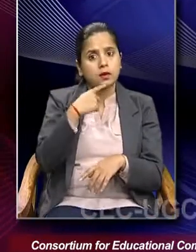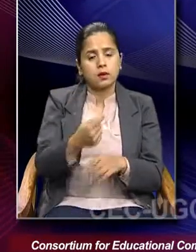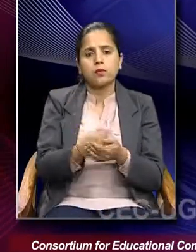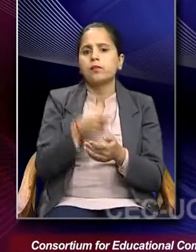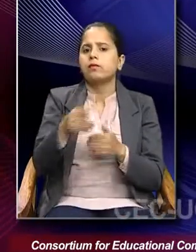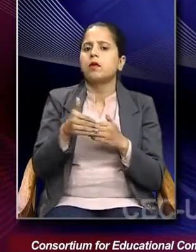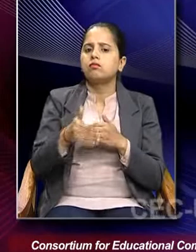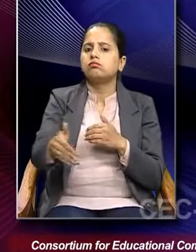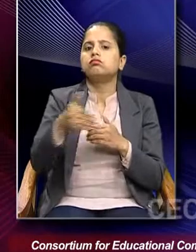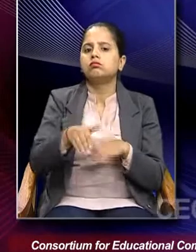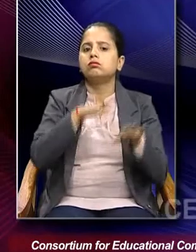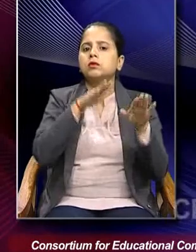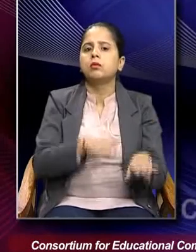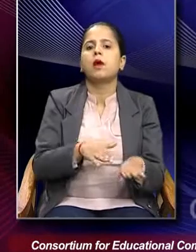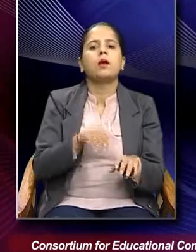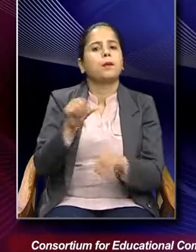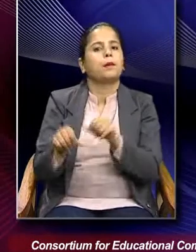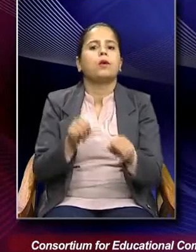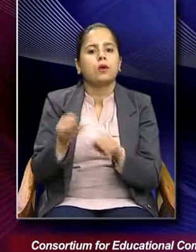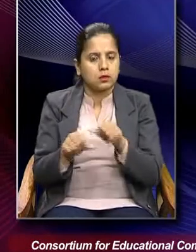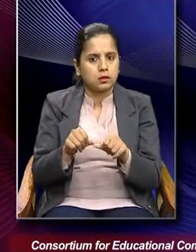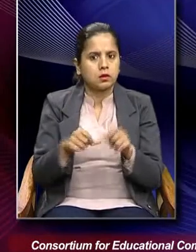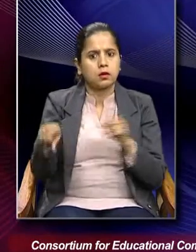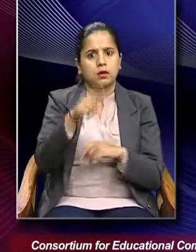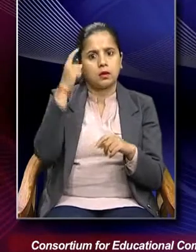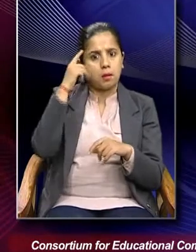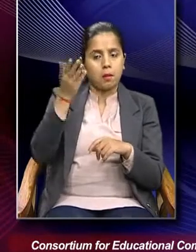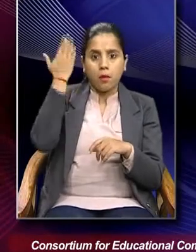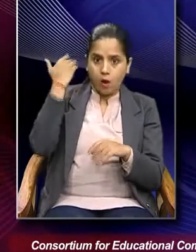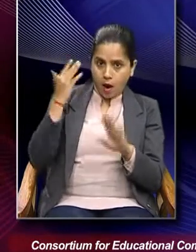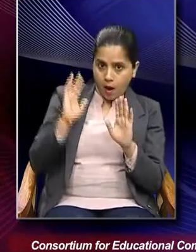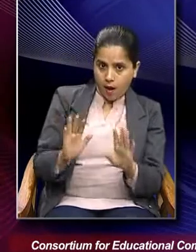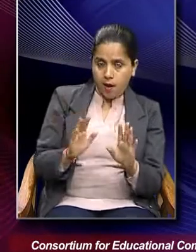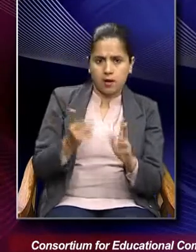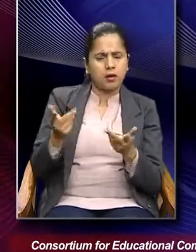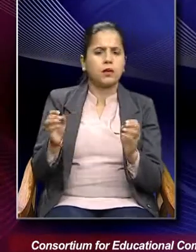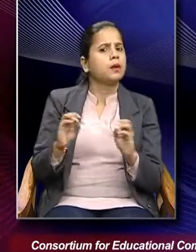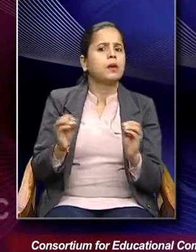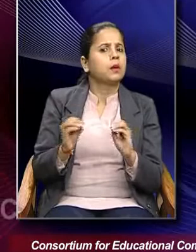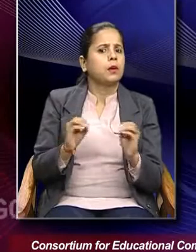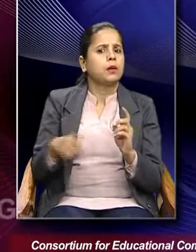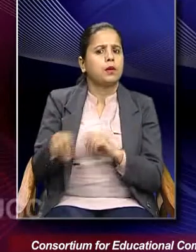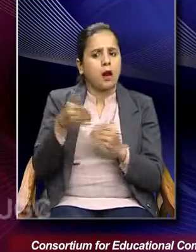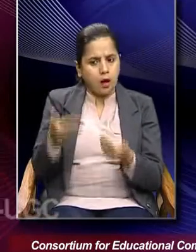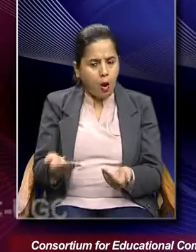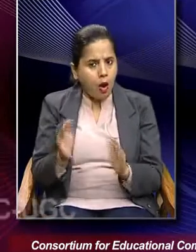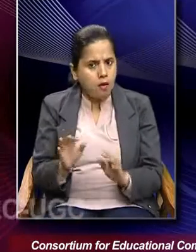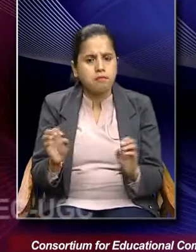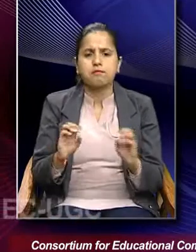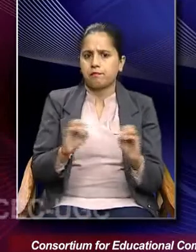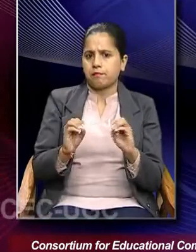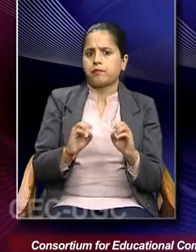ongoing process. So it is not something that was there in the past which is not there in present,